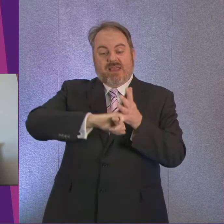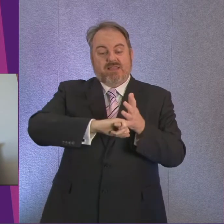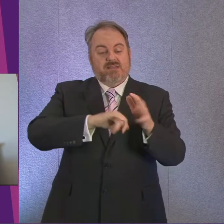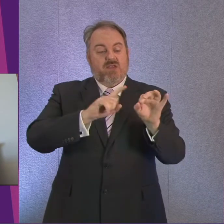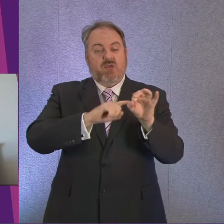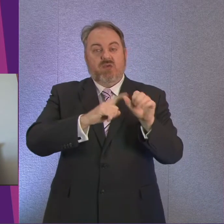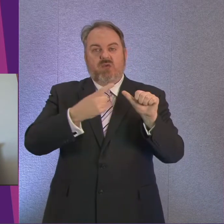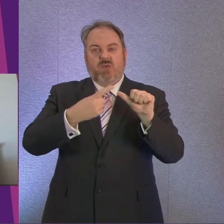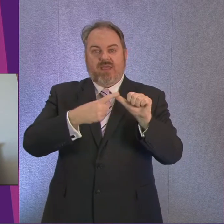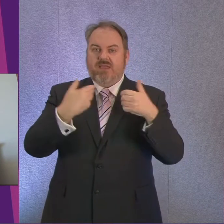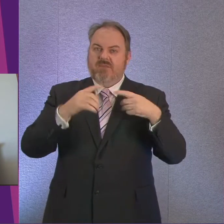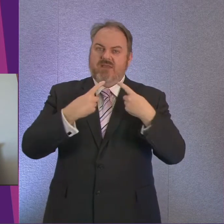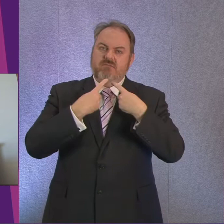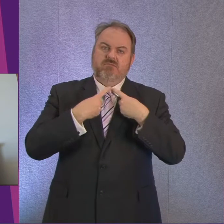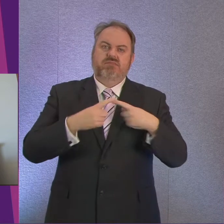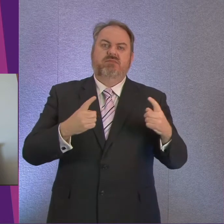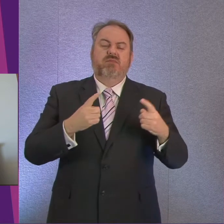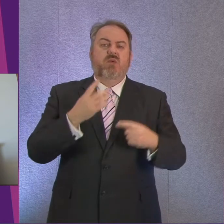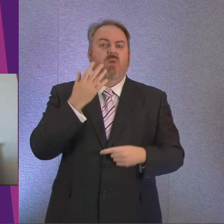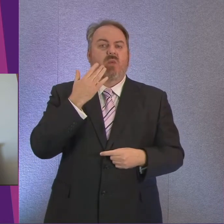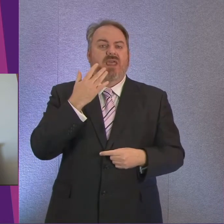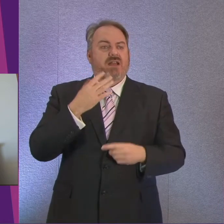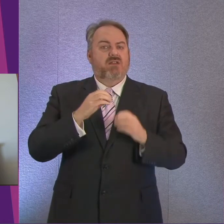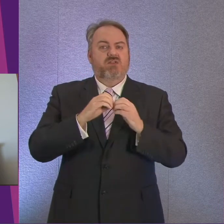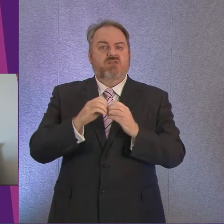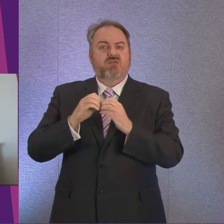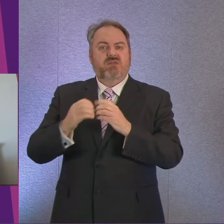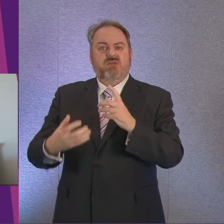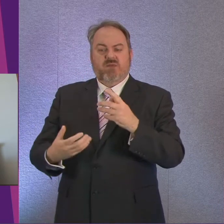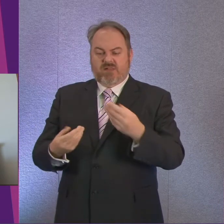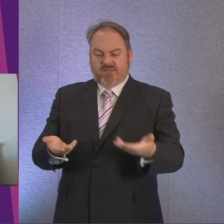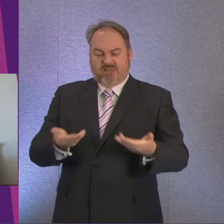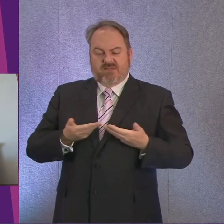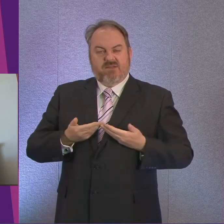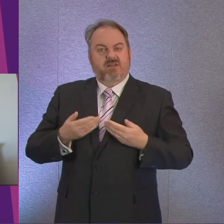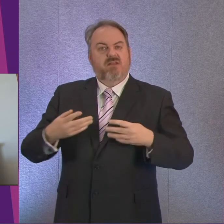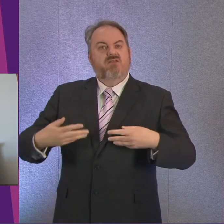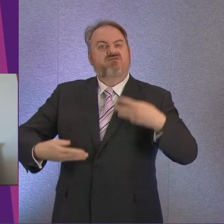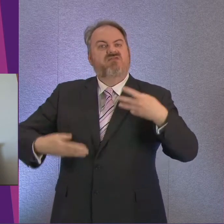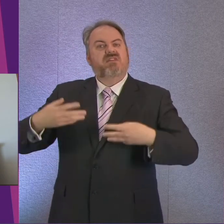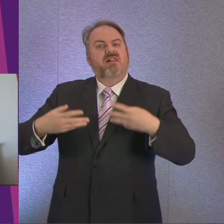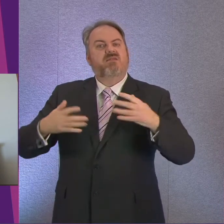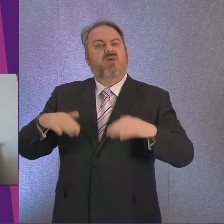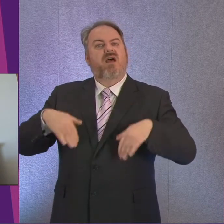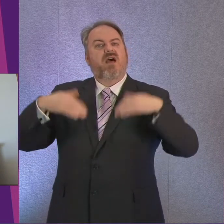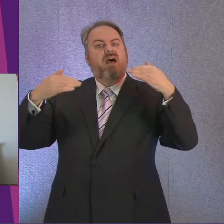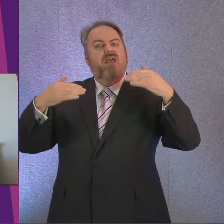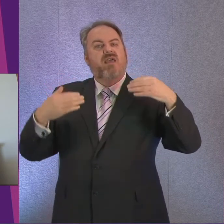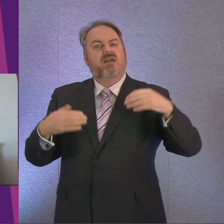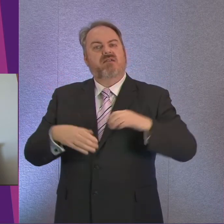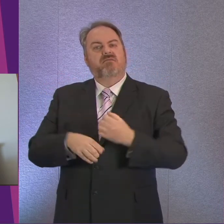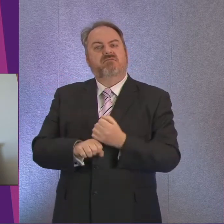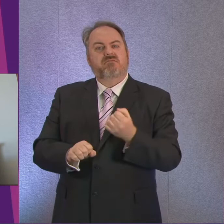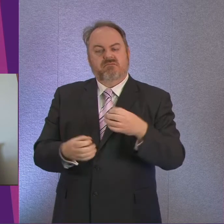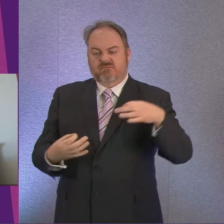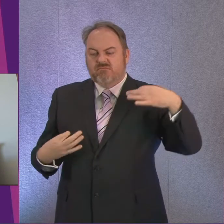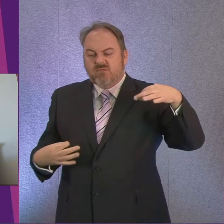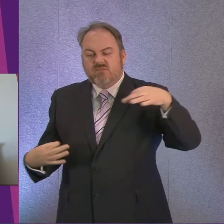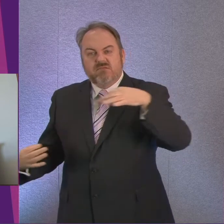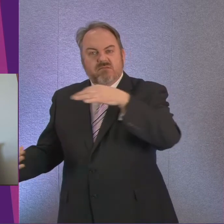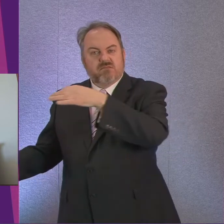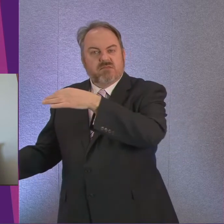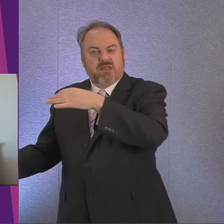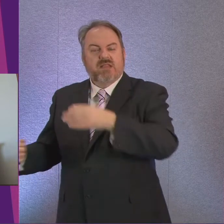information about when pupils will be getting their results, their higher results, on the 4th of August, and that's most welcome knowing